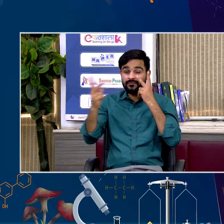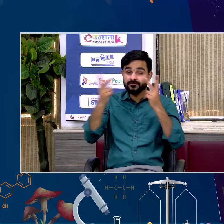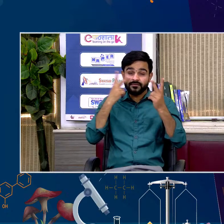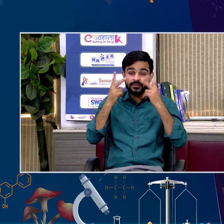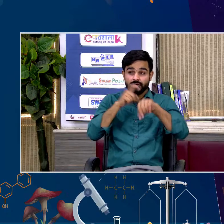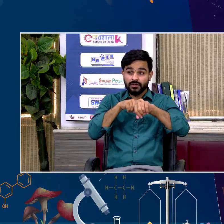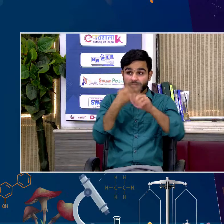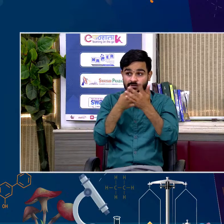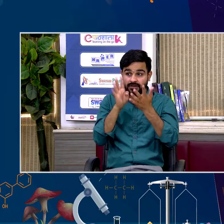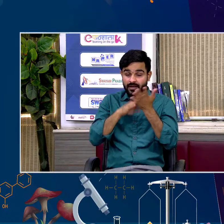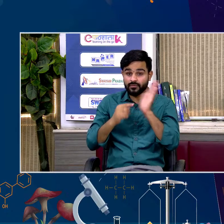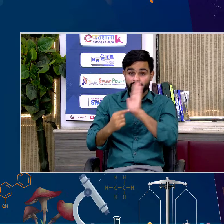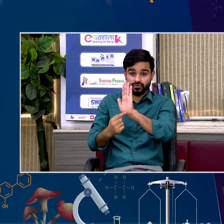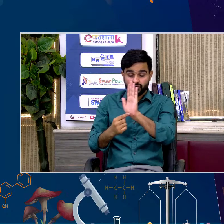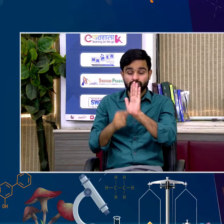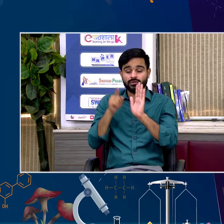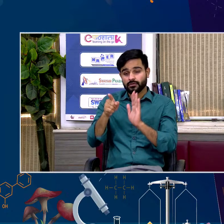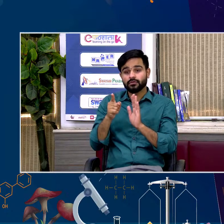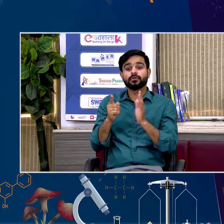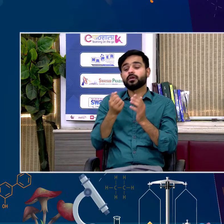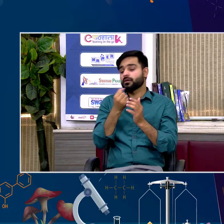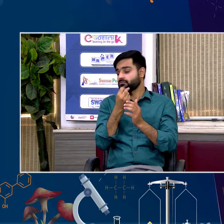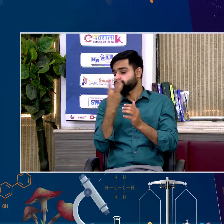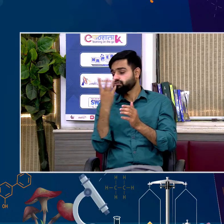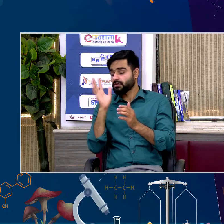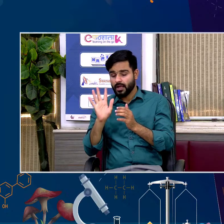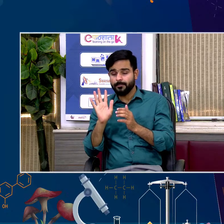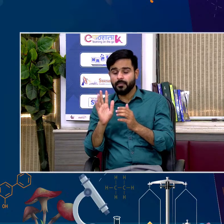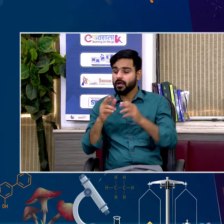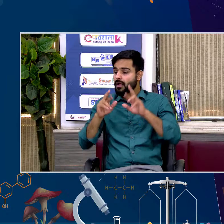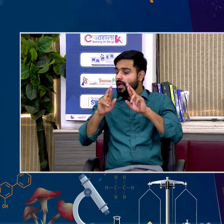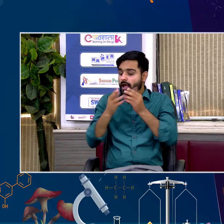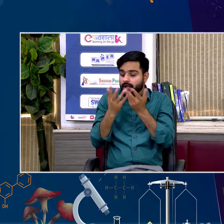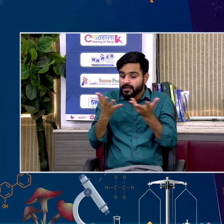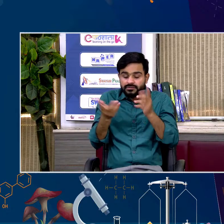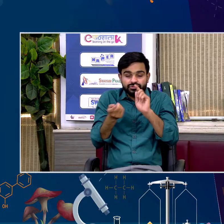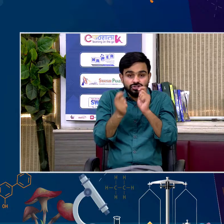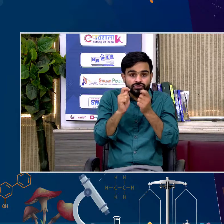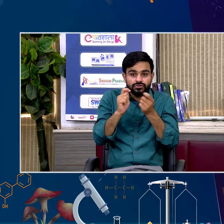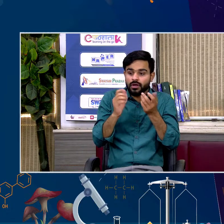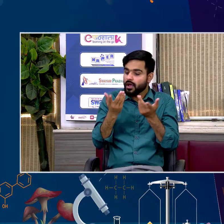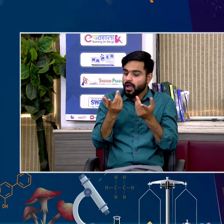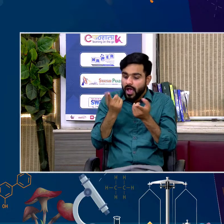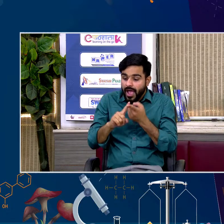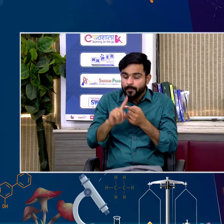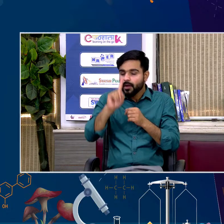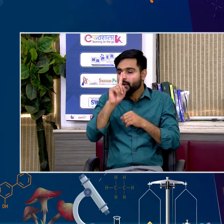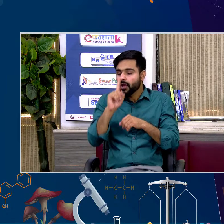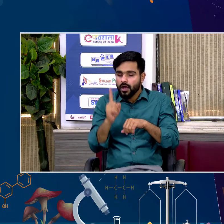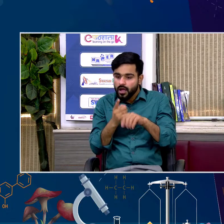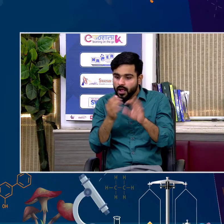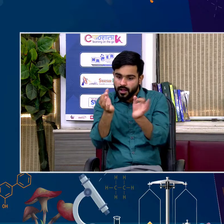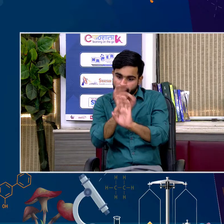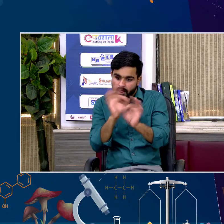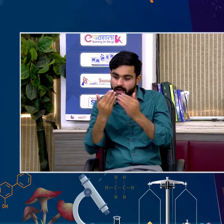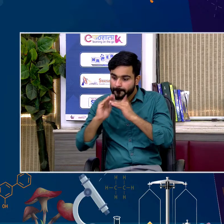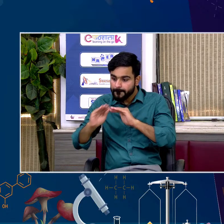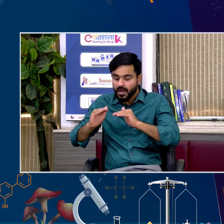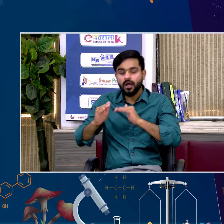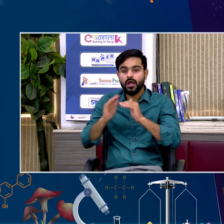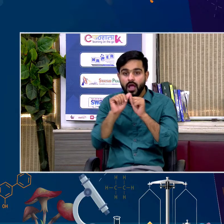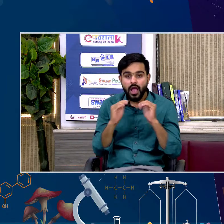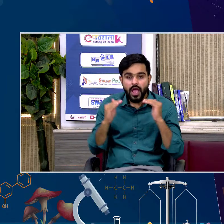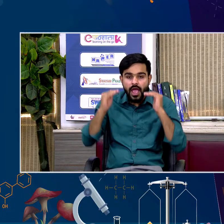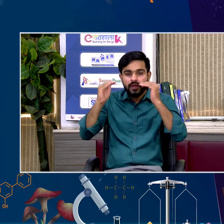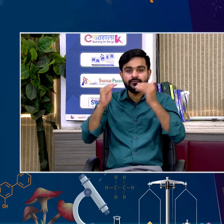it will help. Also, if there are going to be unexpected changes that are going to be happening, you want to prepare the child in advance. You